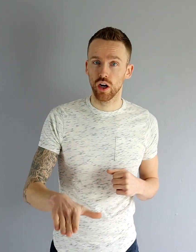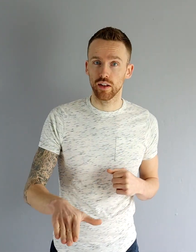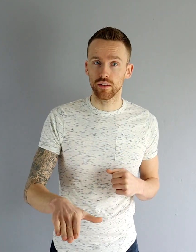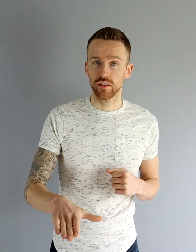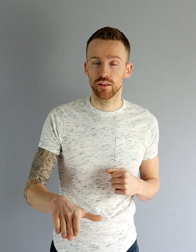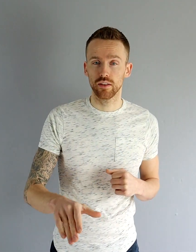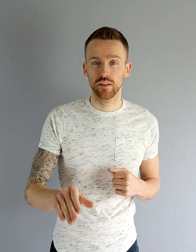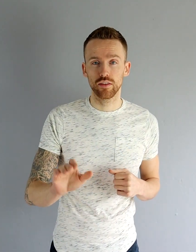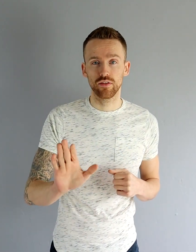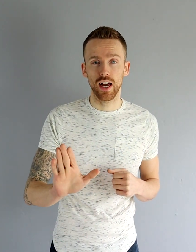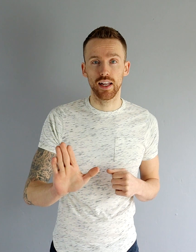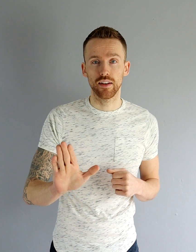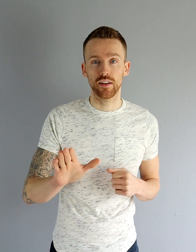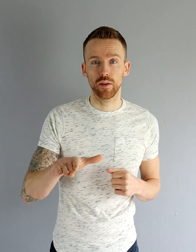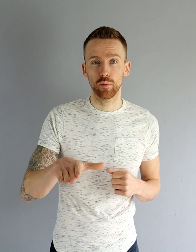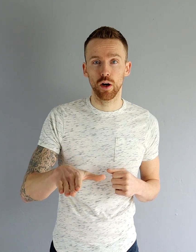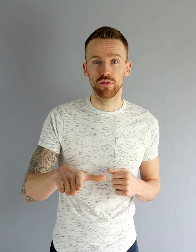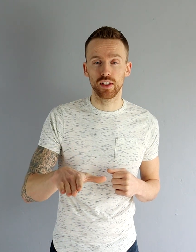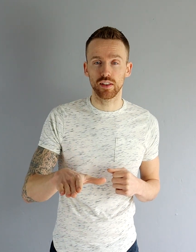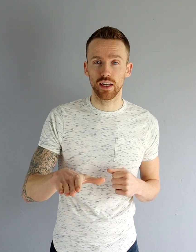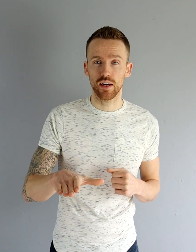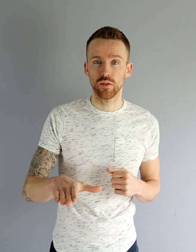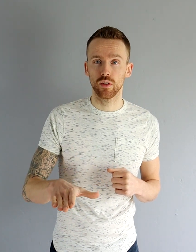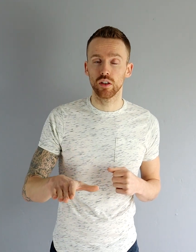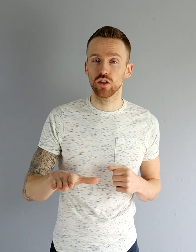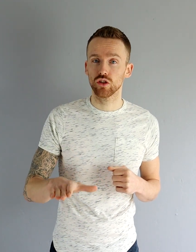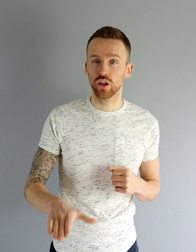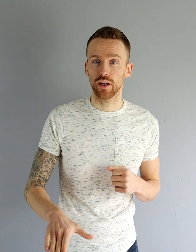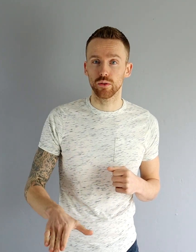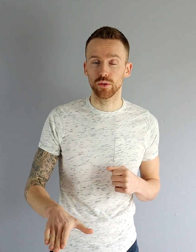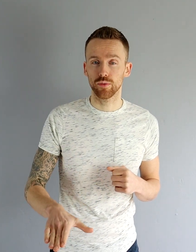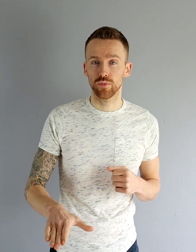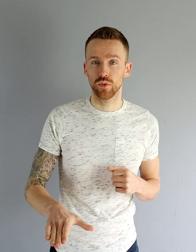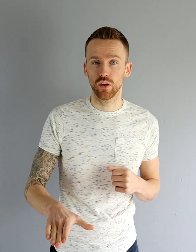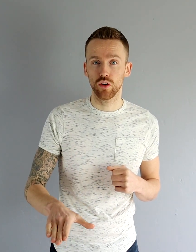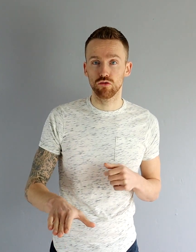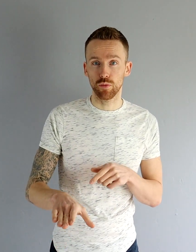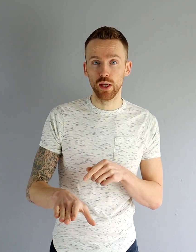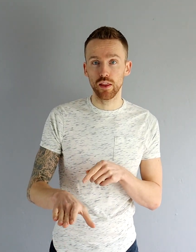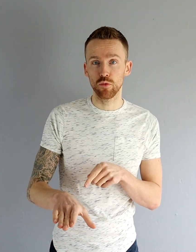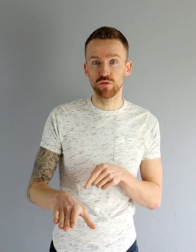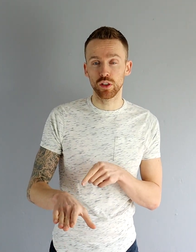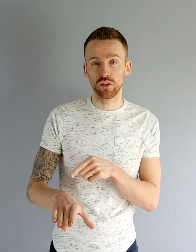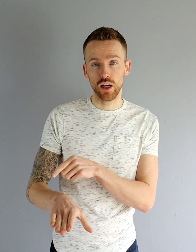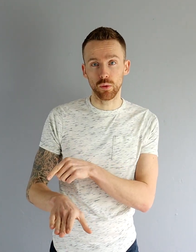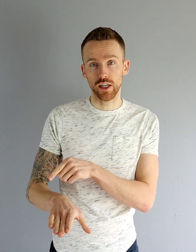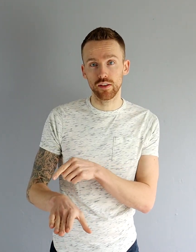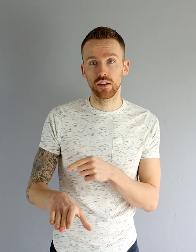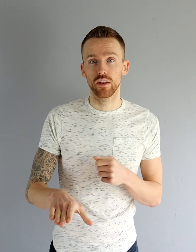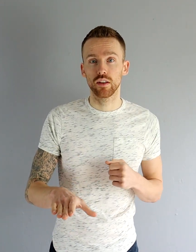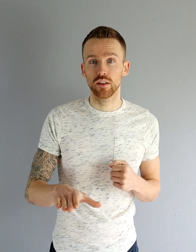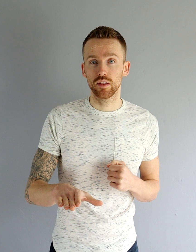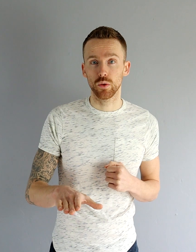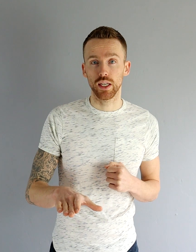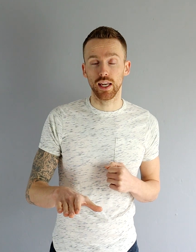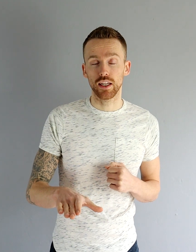Child. Flat hand, palm facing down. Child. Repeat the movement sideways to indicate